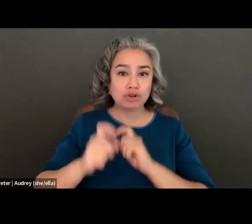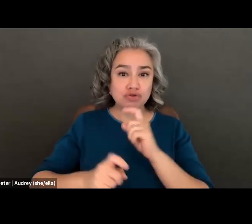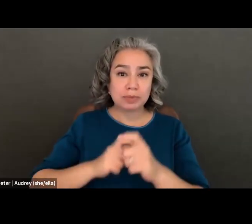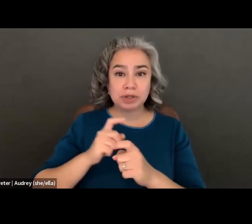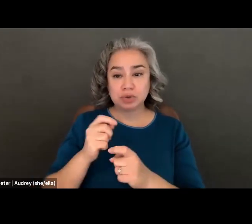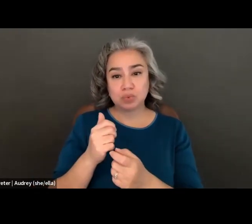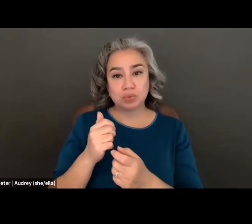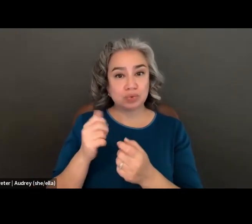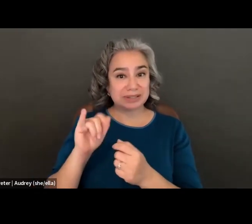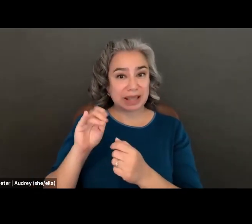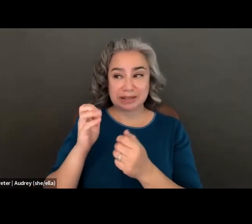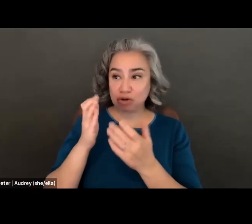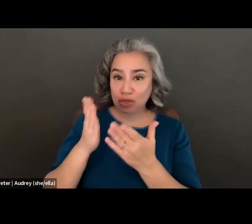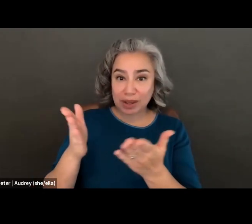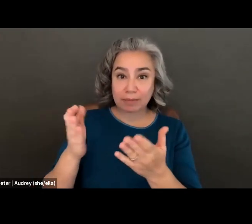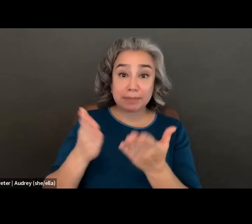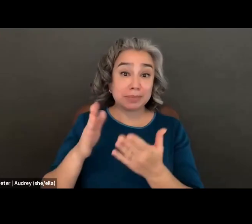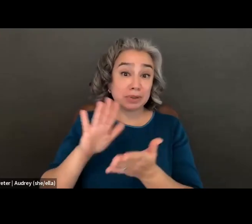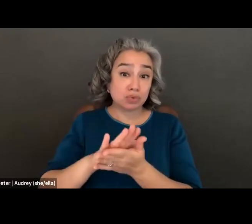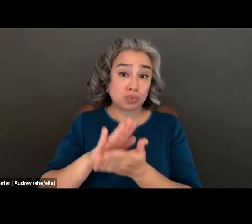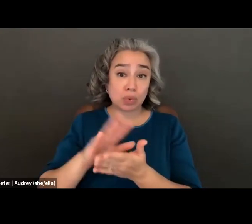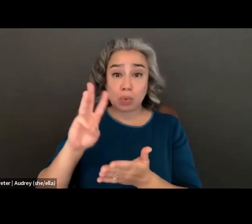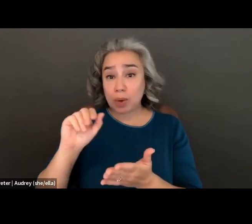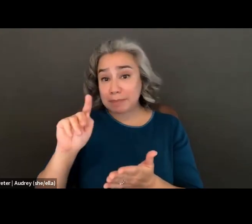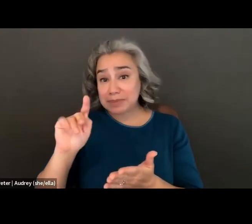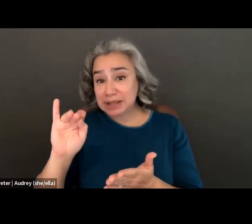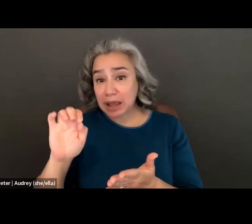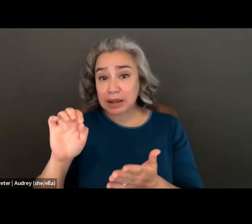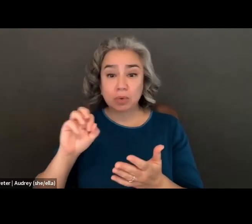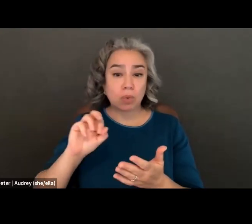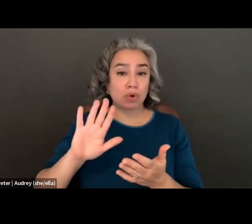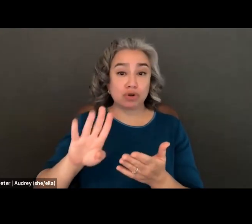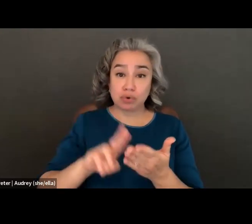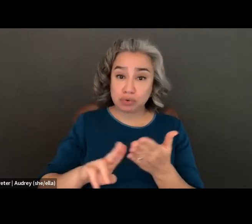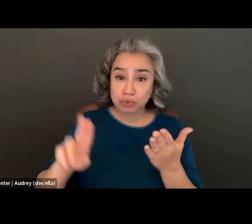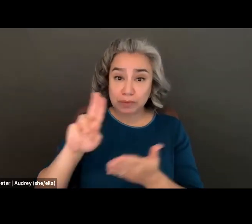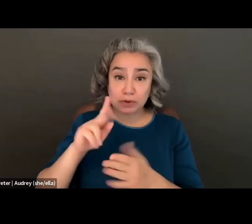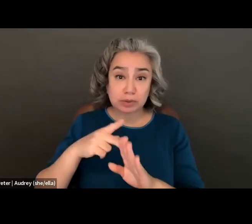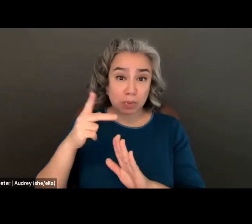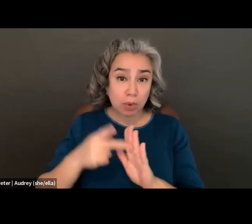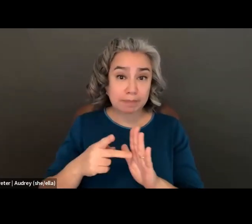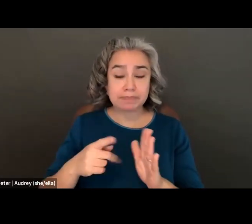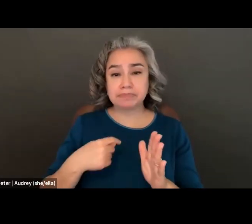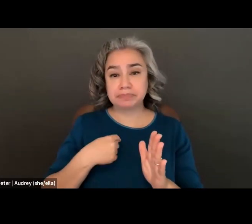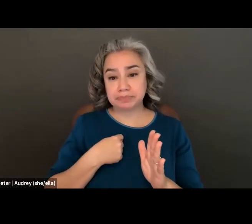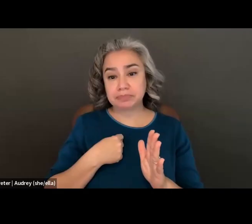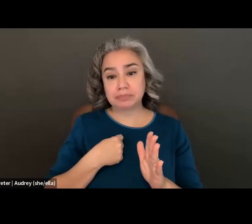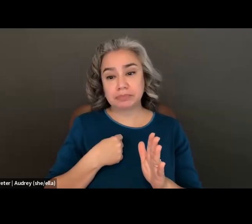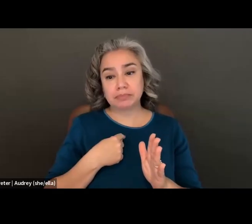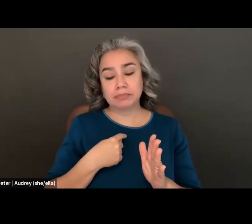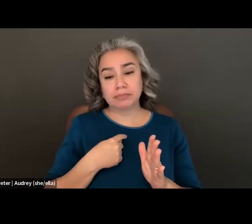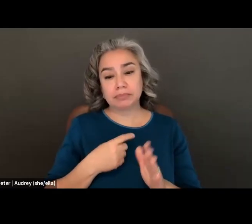assisting sites that's maybe on your school website or your university programs, I was able